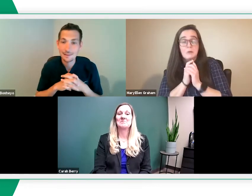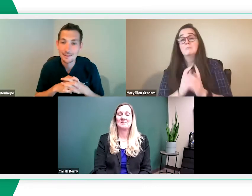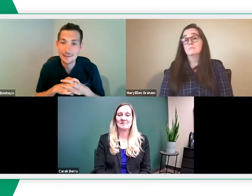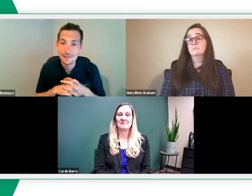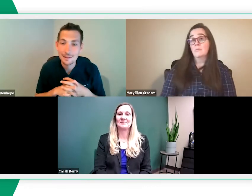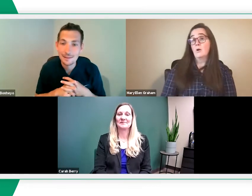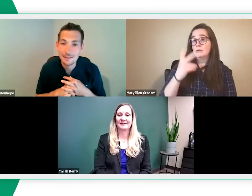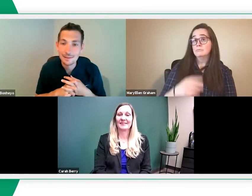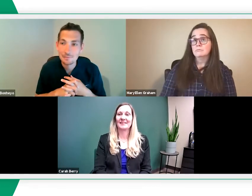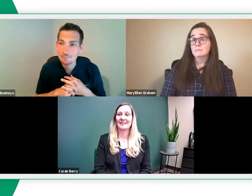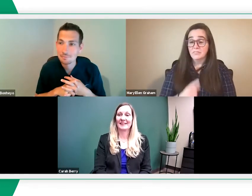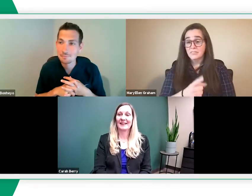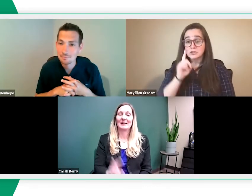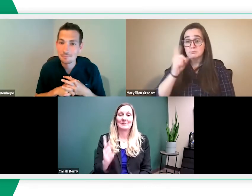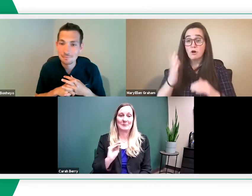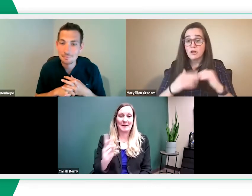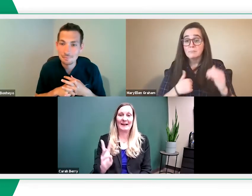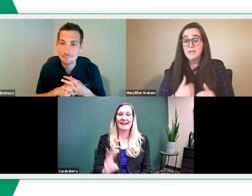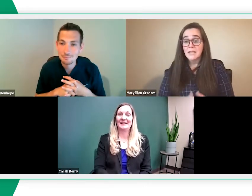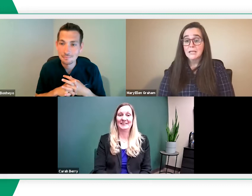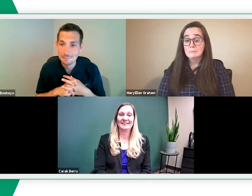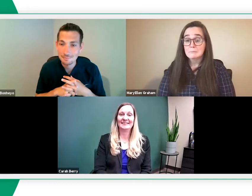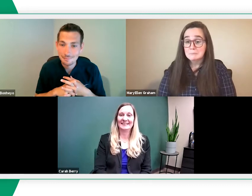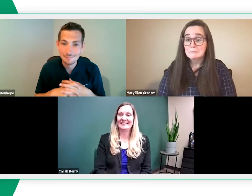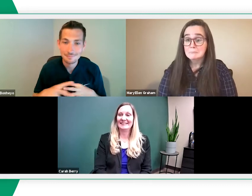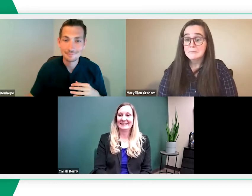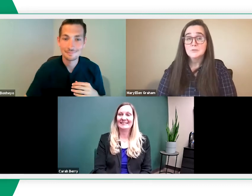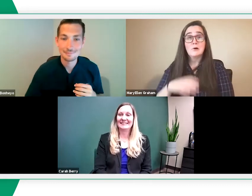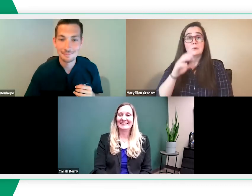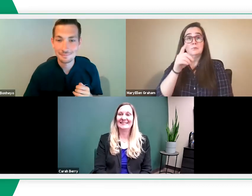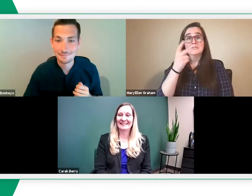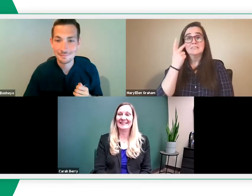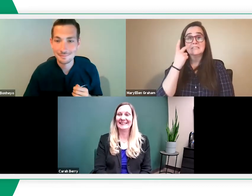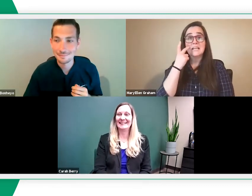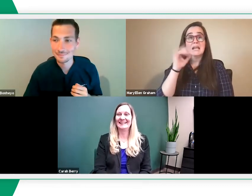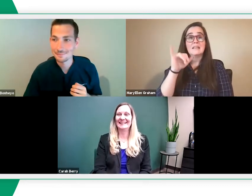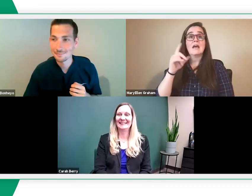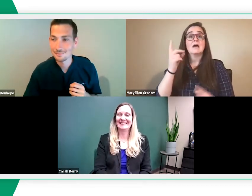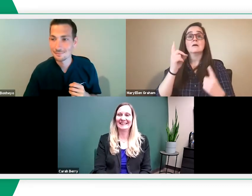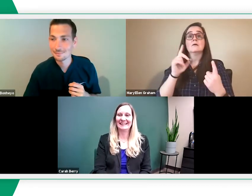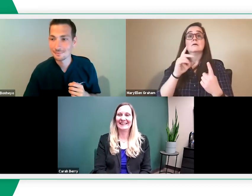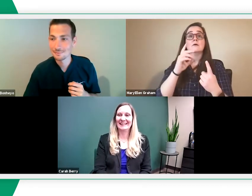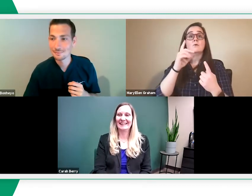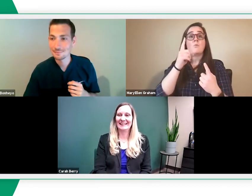see it. Okay. Well, I guess people are smarter than me.